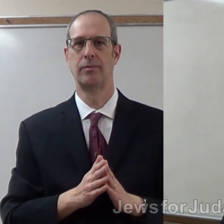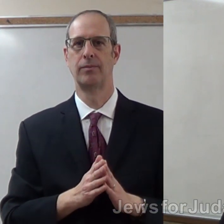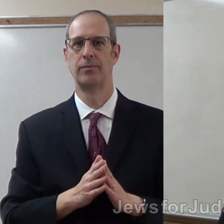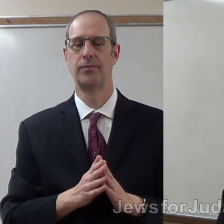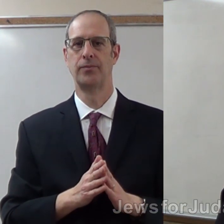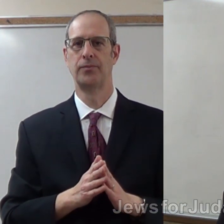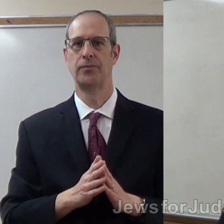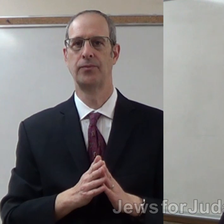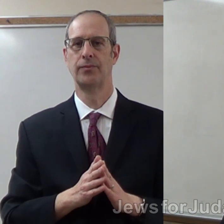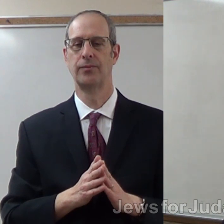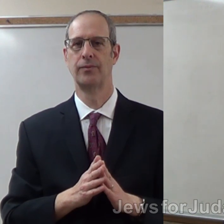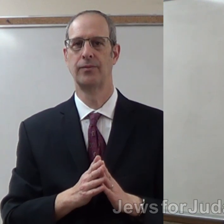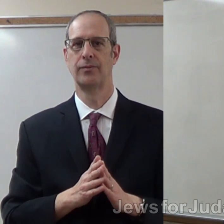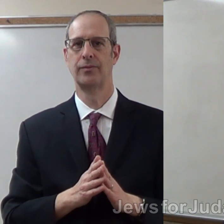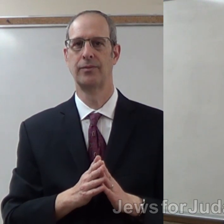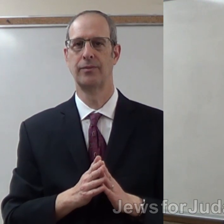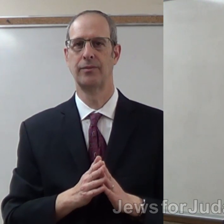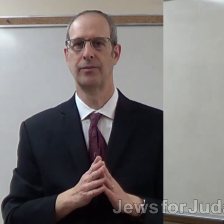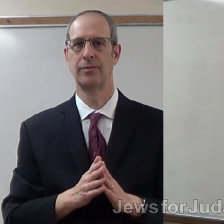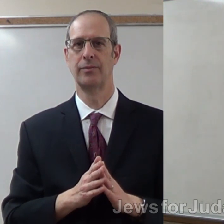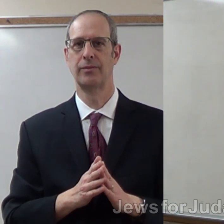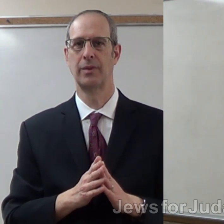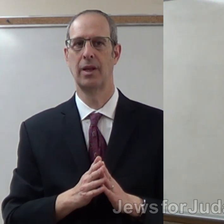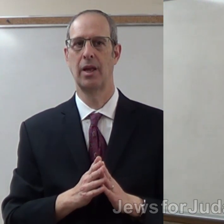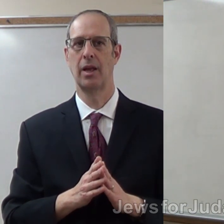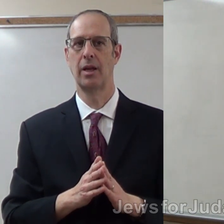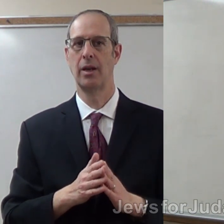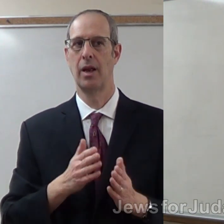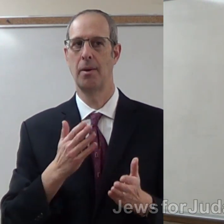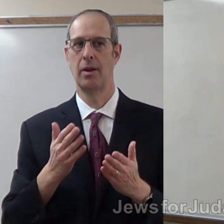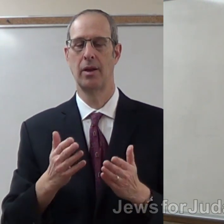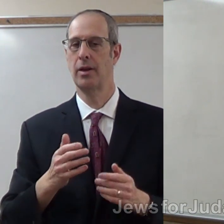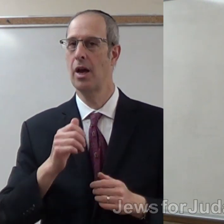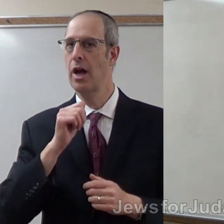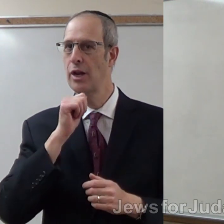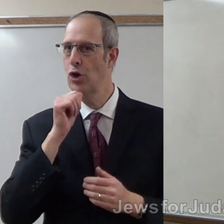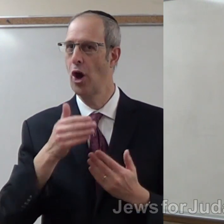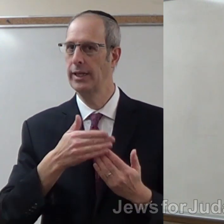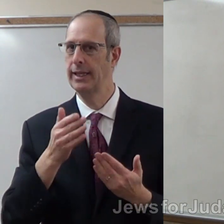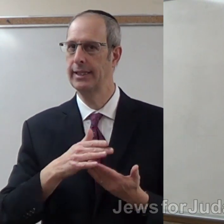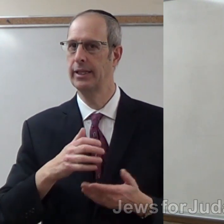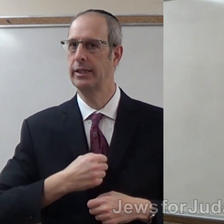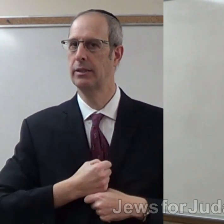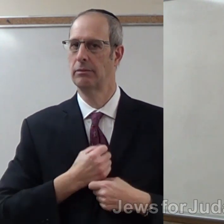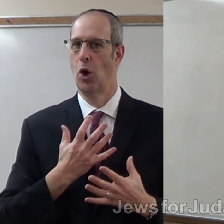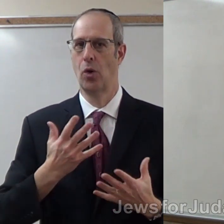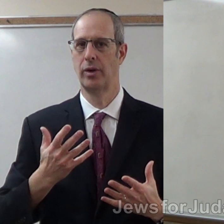you slow down the tendency to explode.